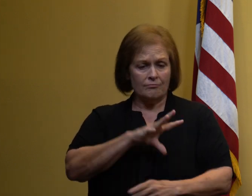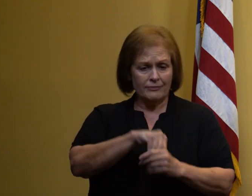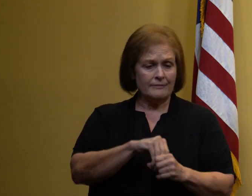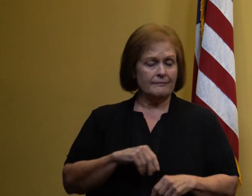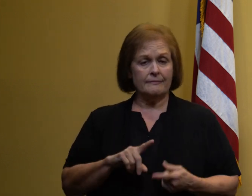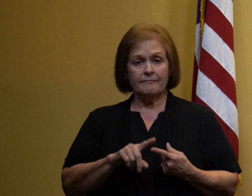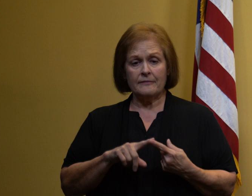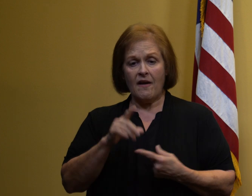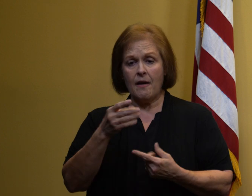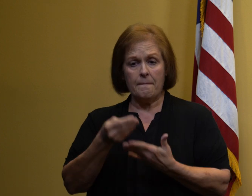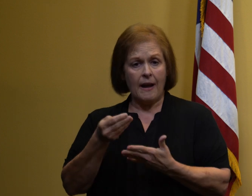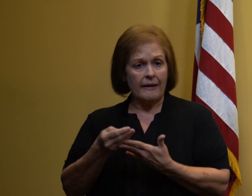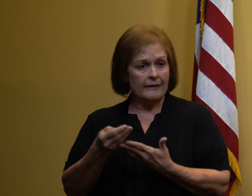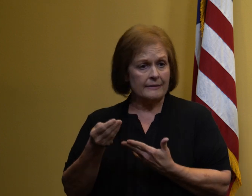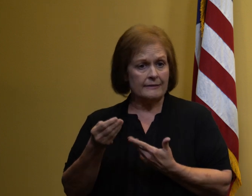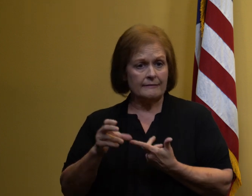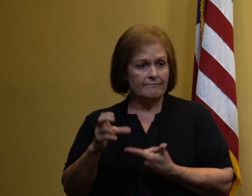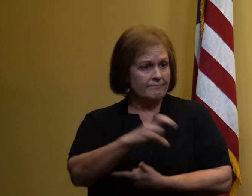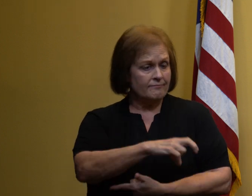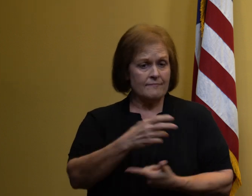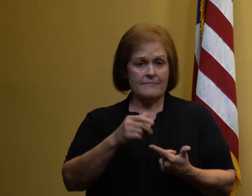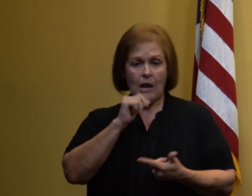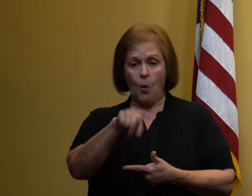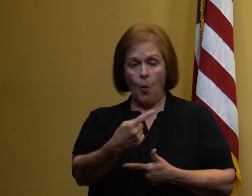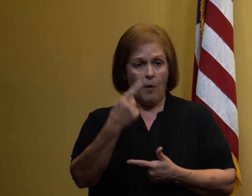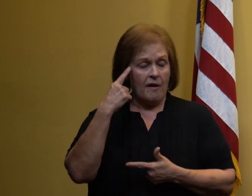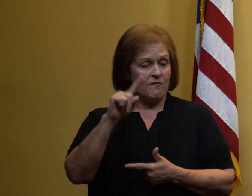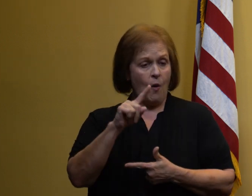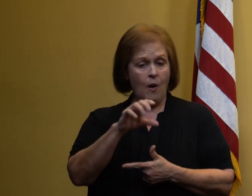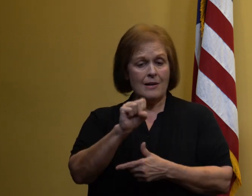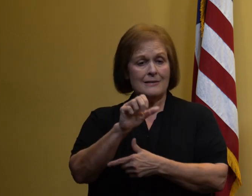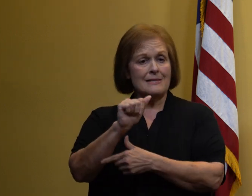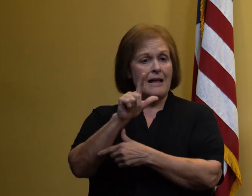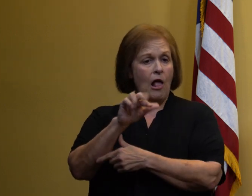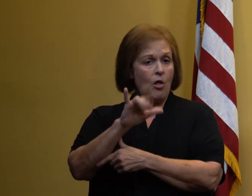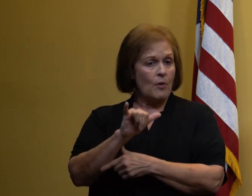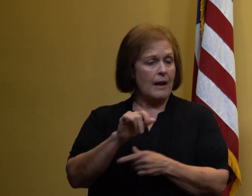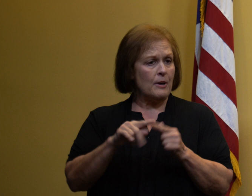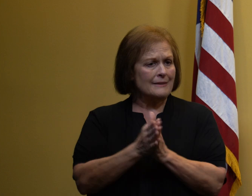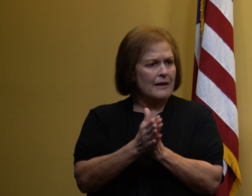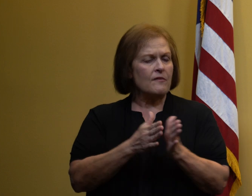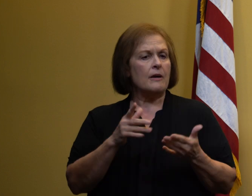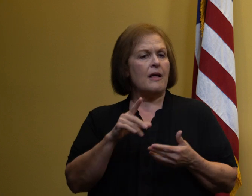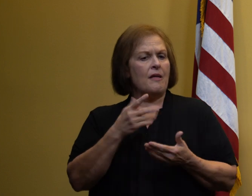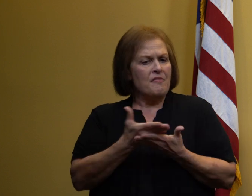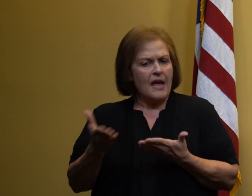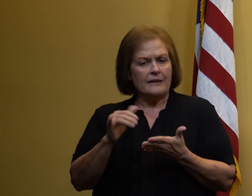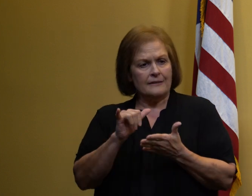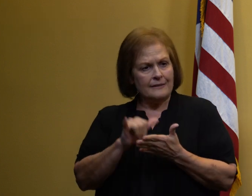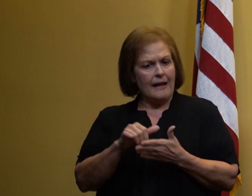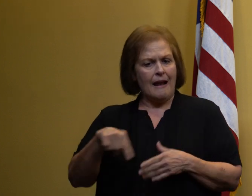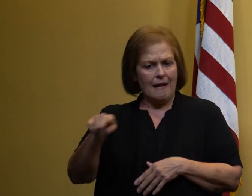funding as on every level, not just in terms of salaries and incentives, but also on tools and resources that